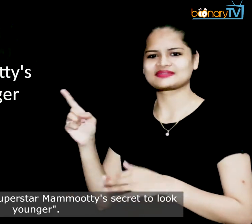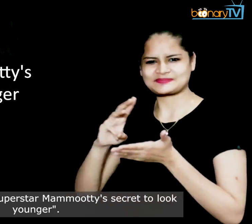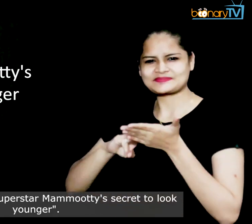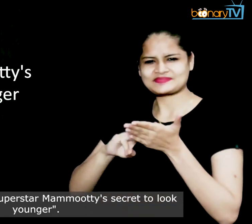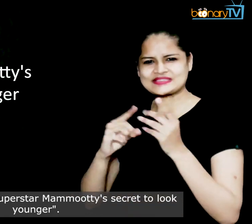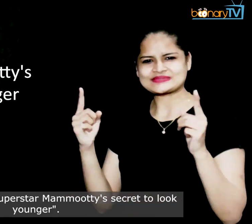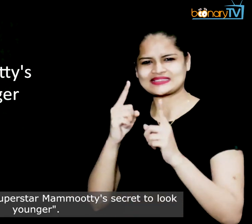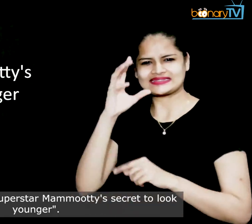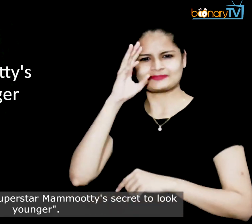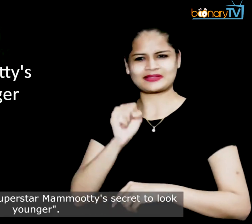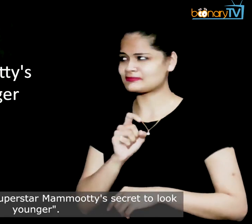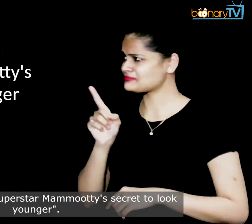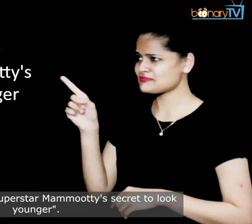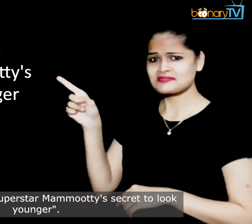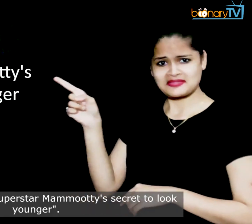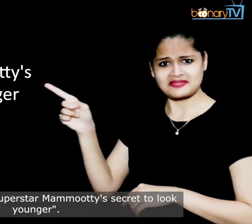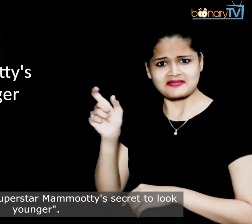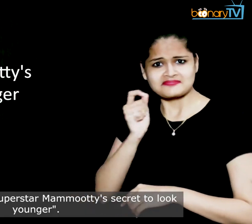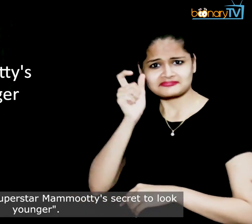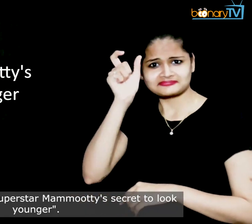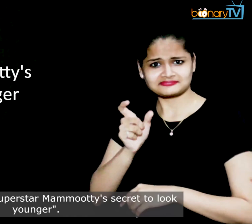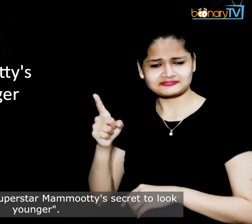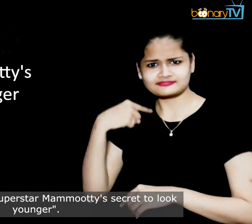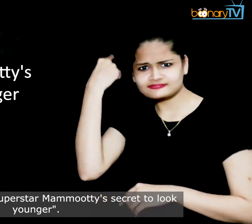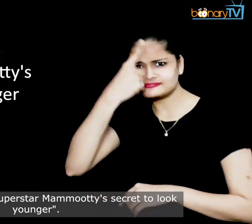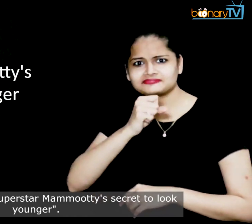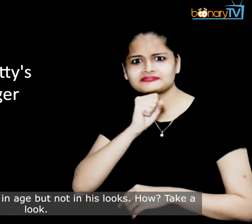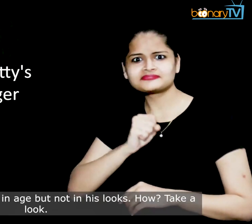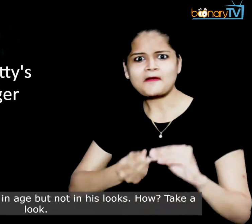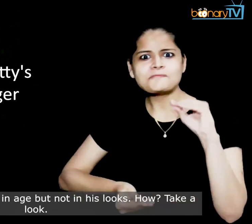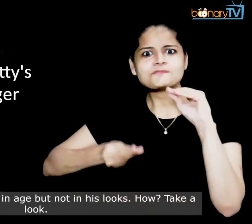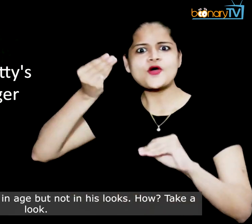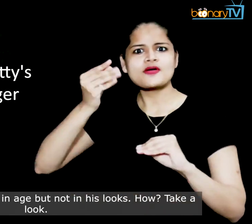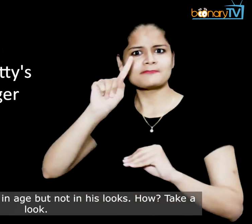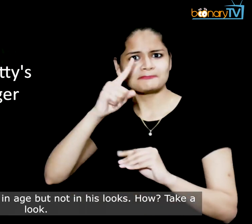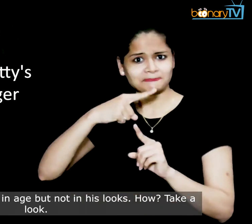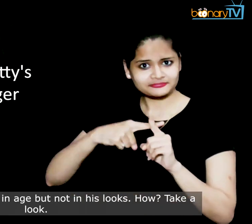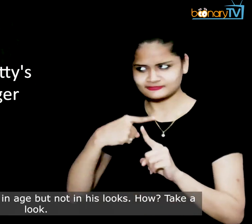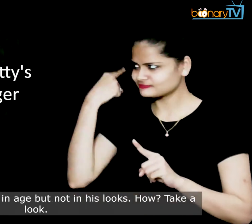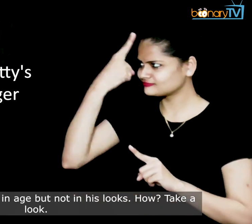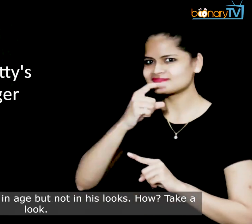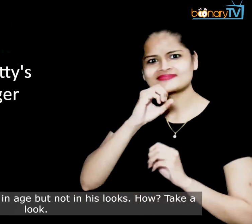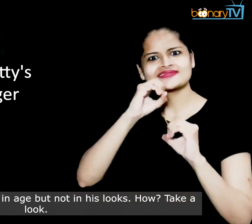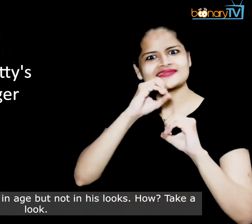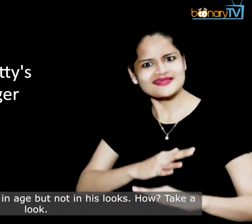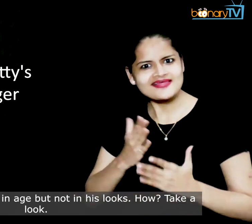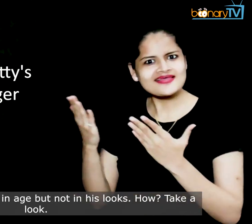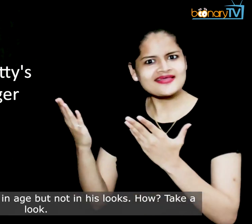secret to look younger Mamuti is advancing in age but not in his looks